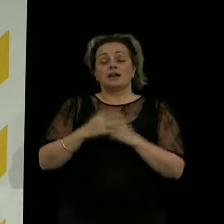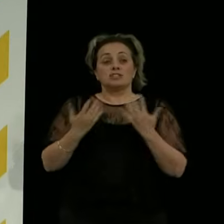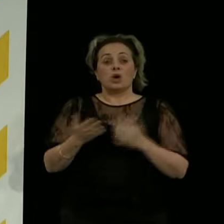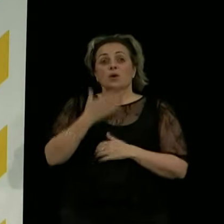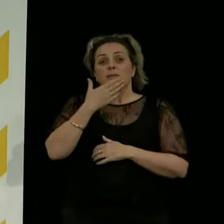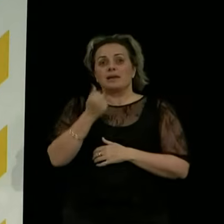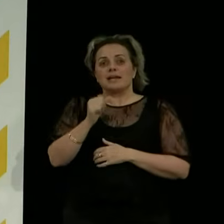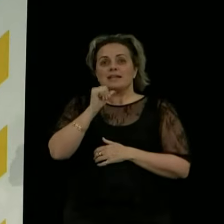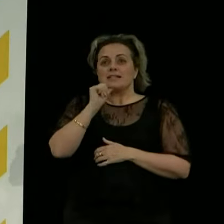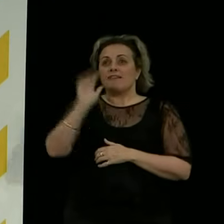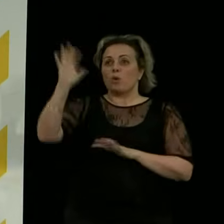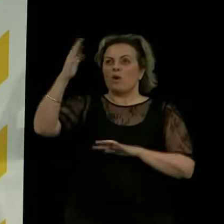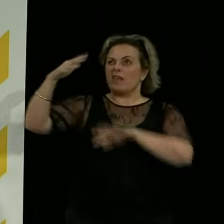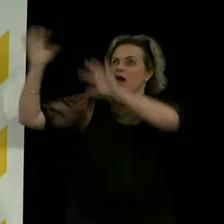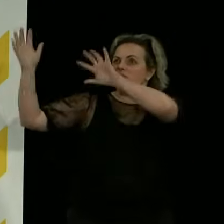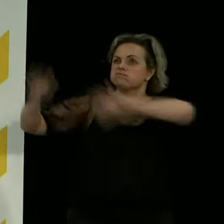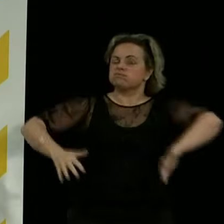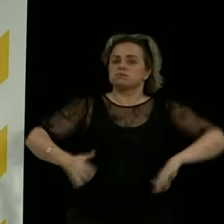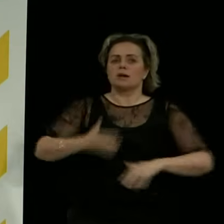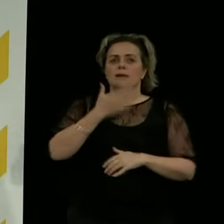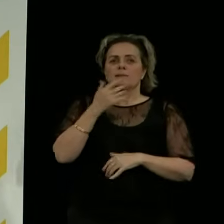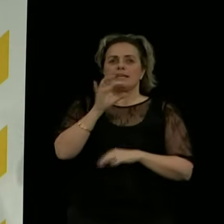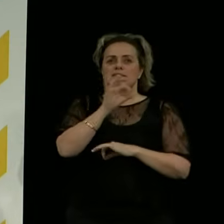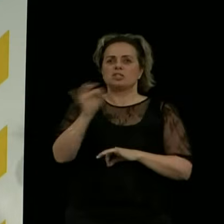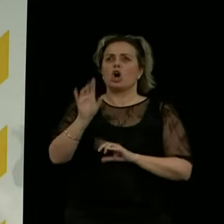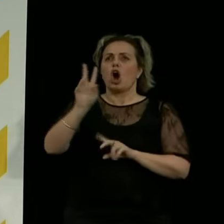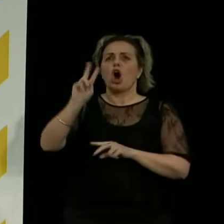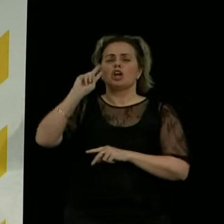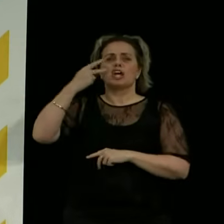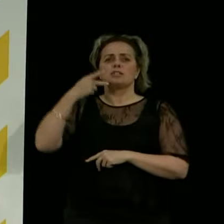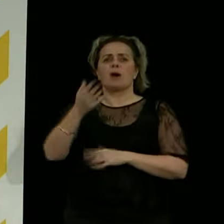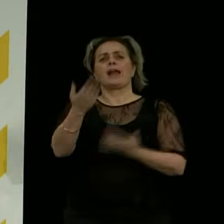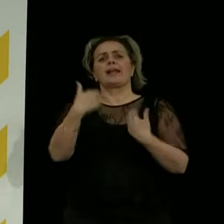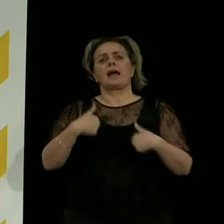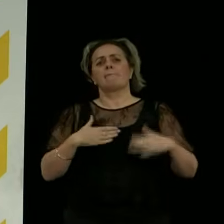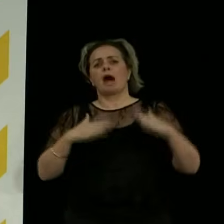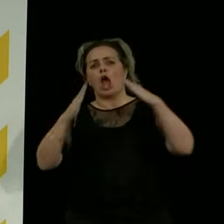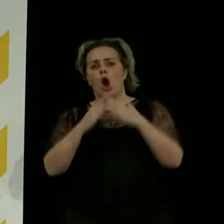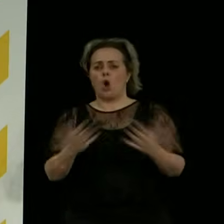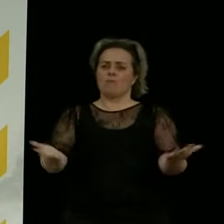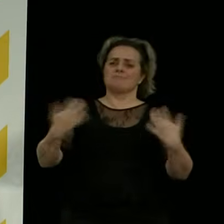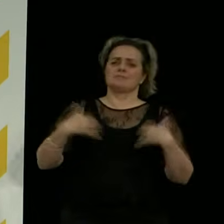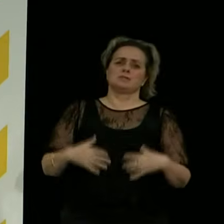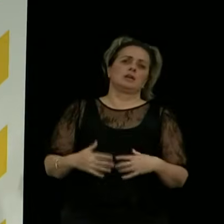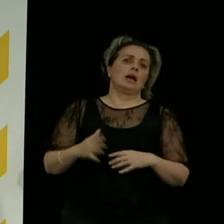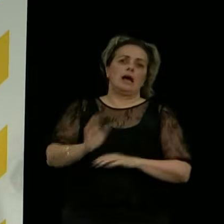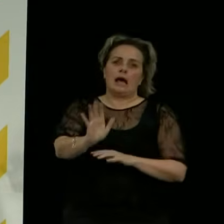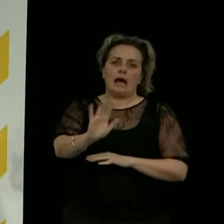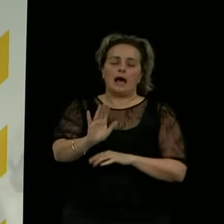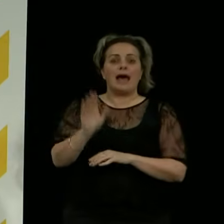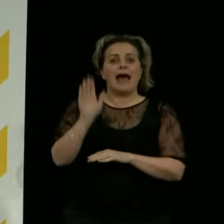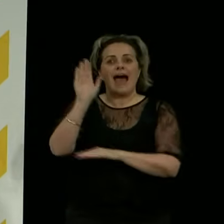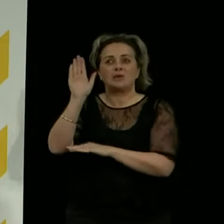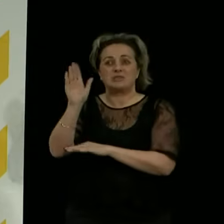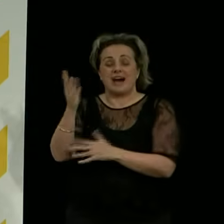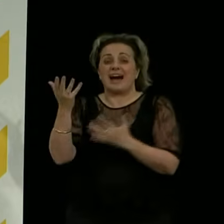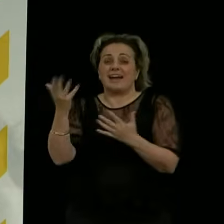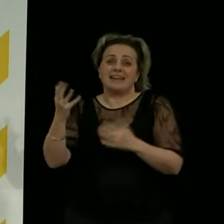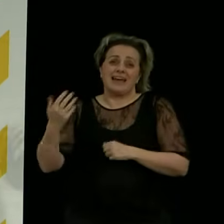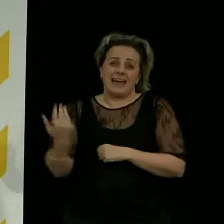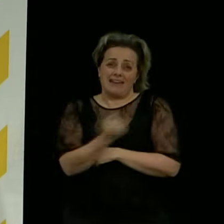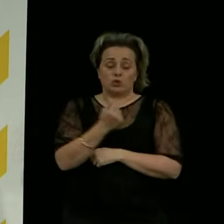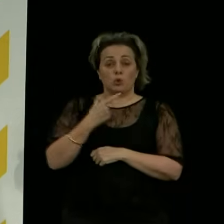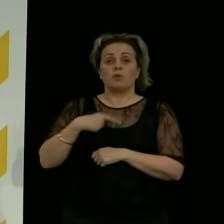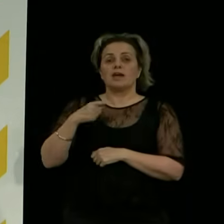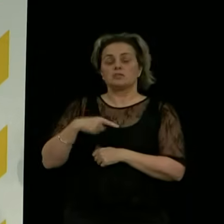suddenly, if the weather turns bad, switch up to switching into your home. Being outside is actually the only reason